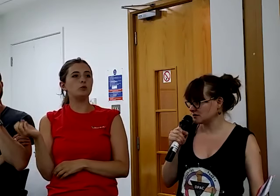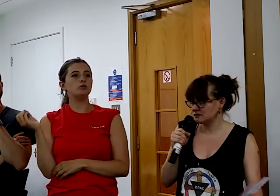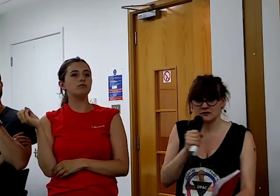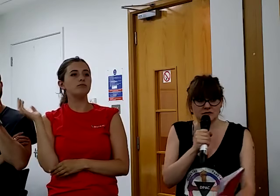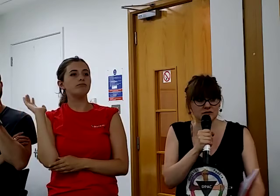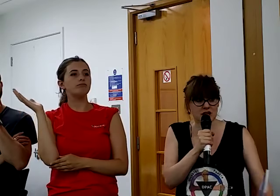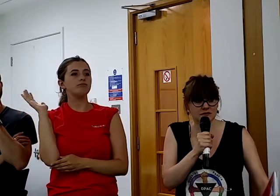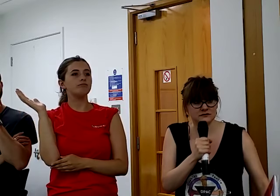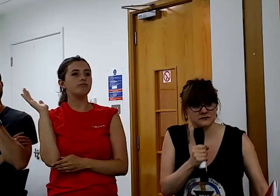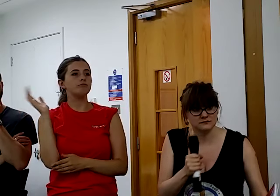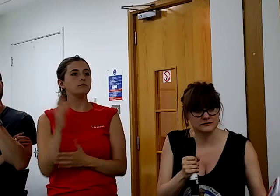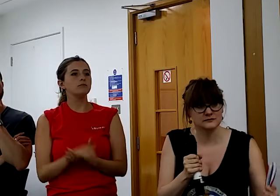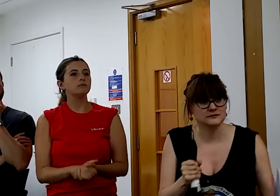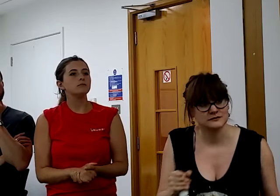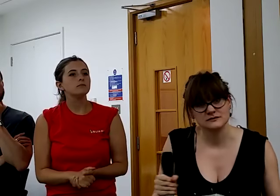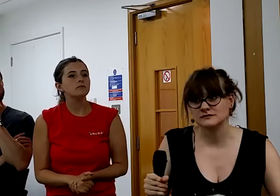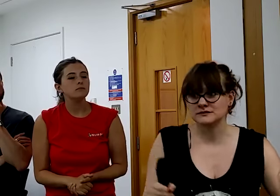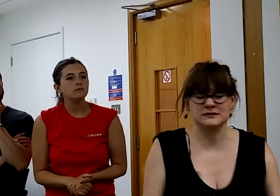to Roger? Yeah.